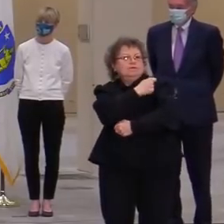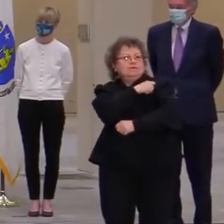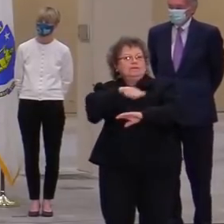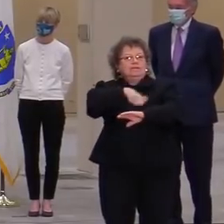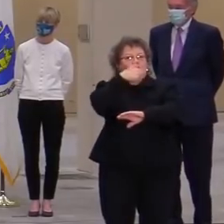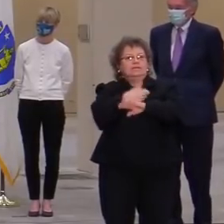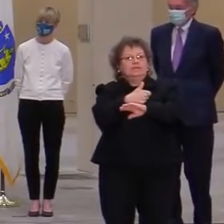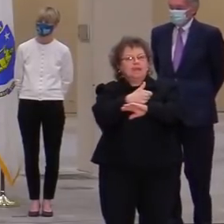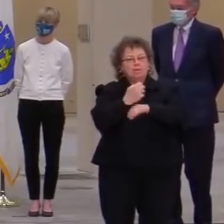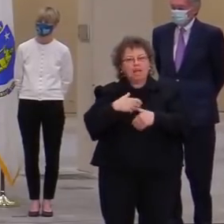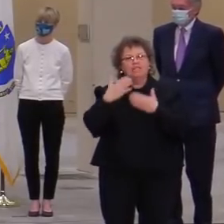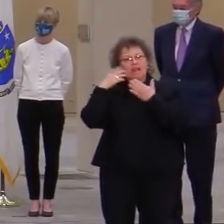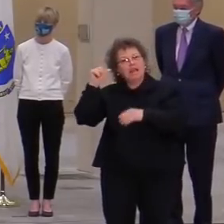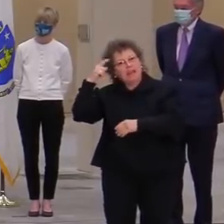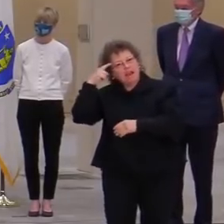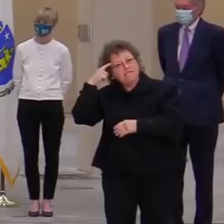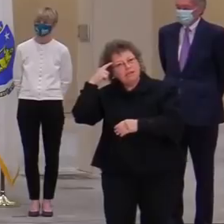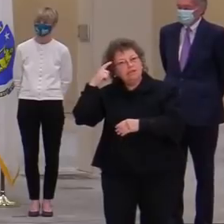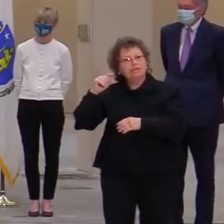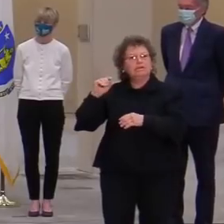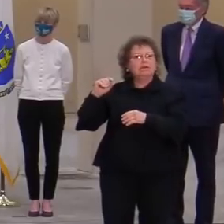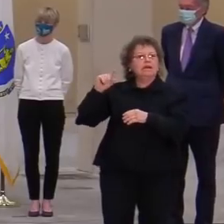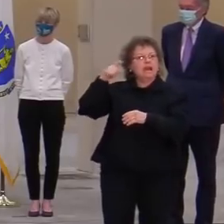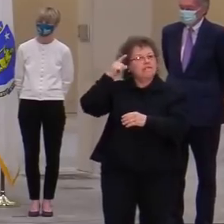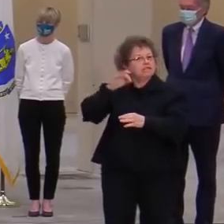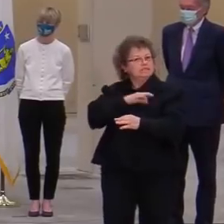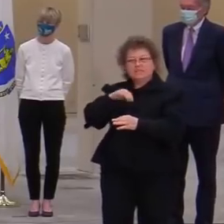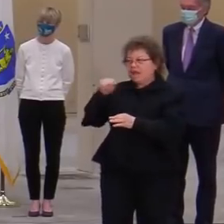staff and all of the healthcare